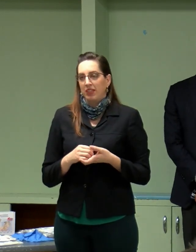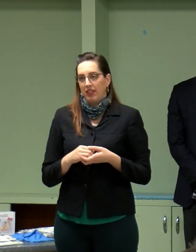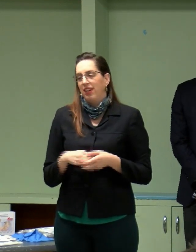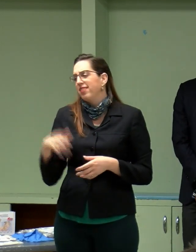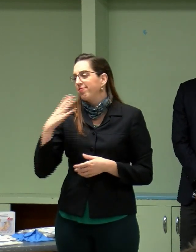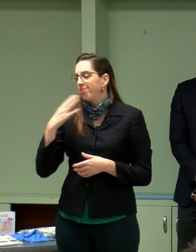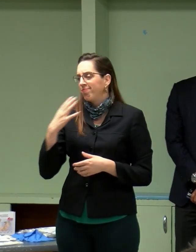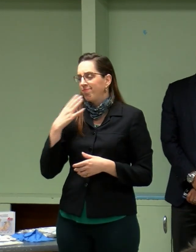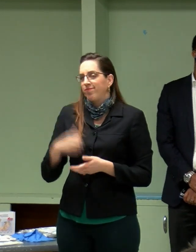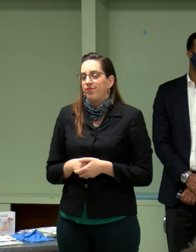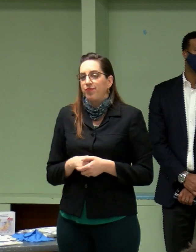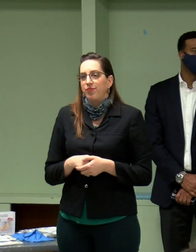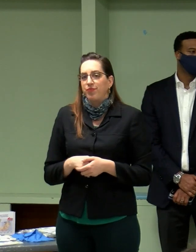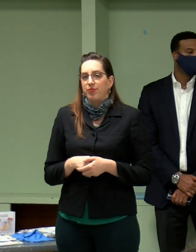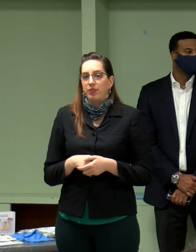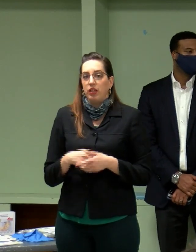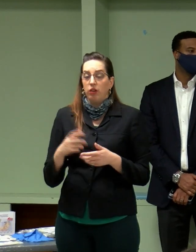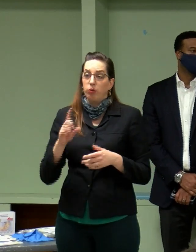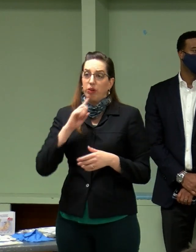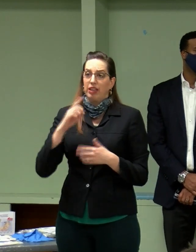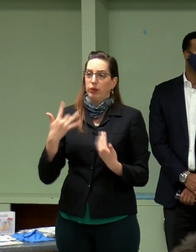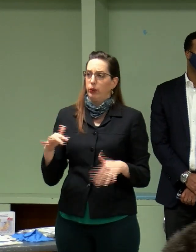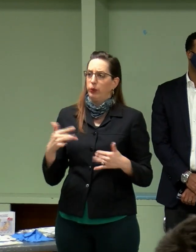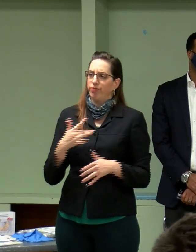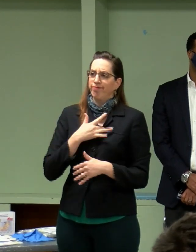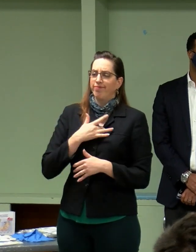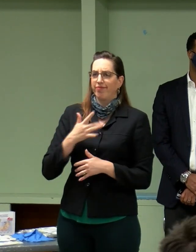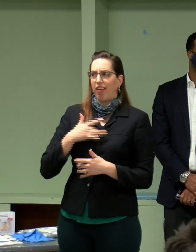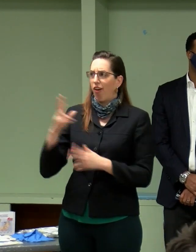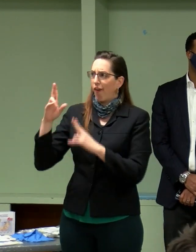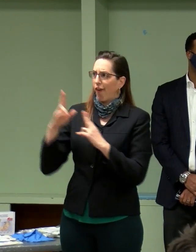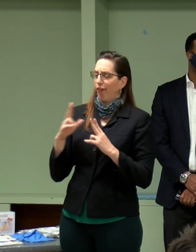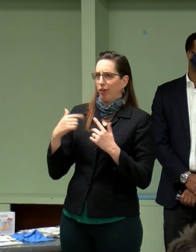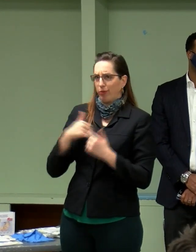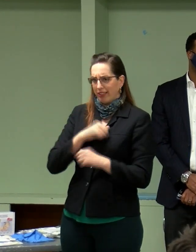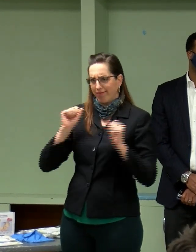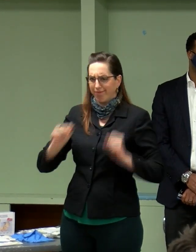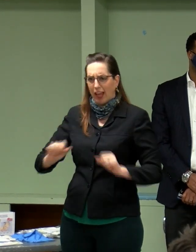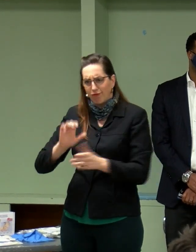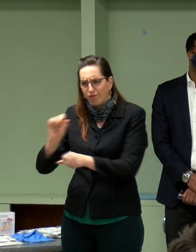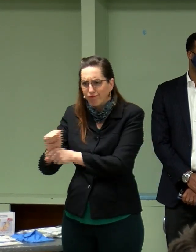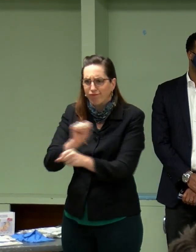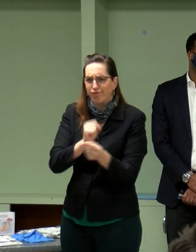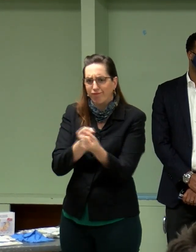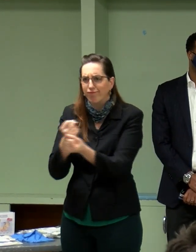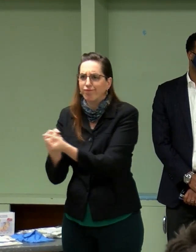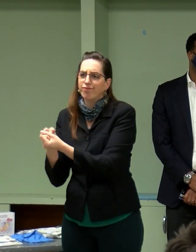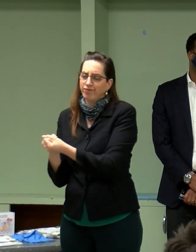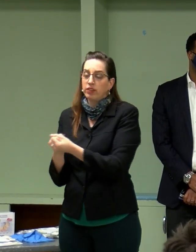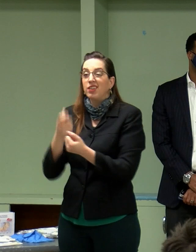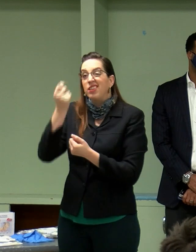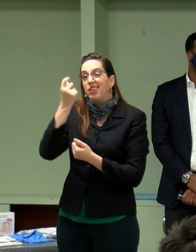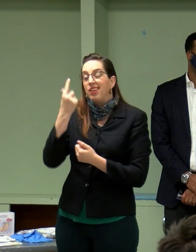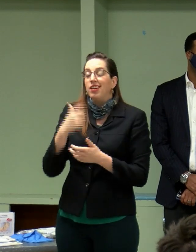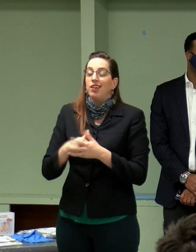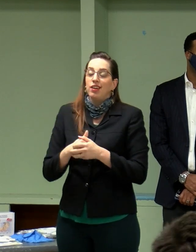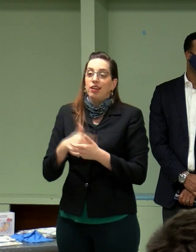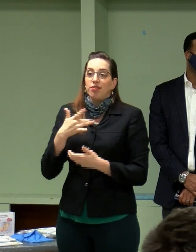Thank you, Mayor. It's actually been our honor to do this work. Although I feel a little